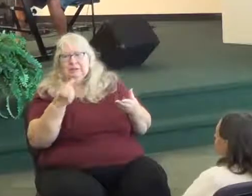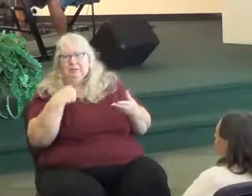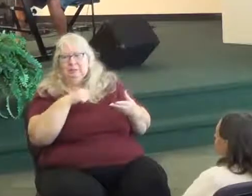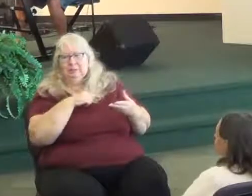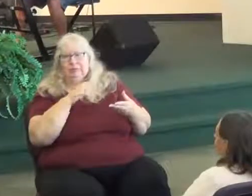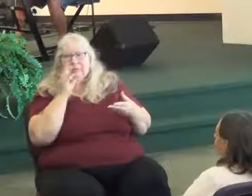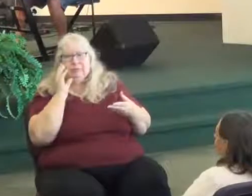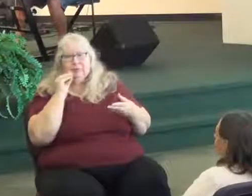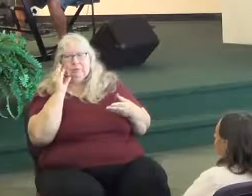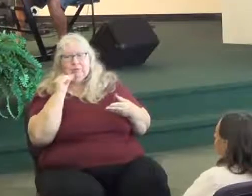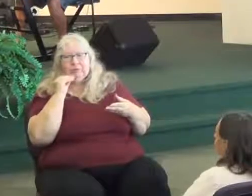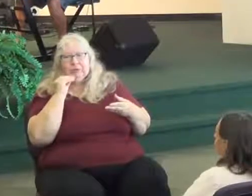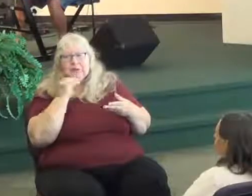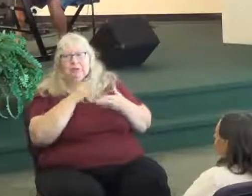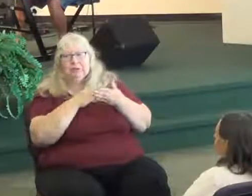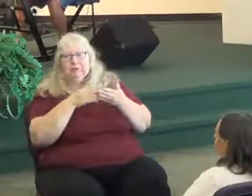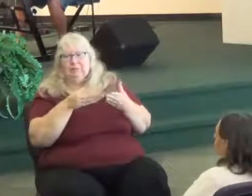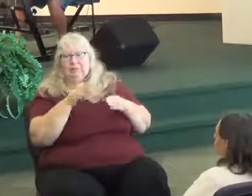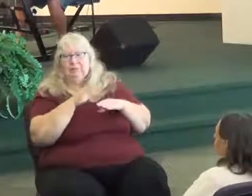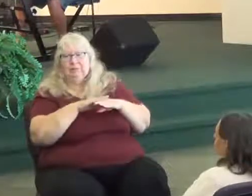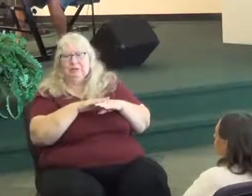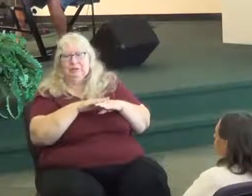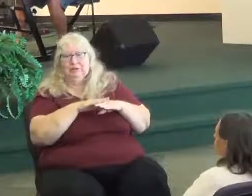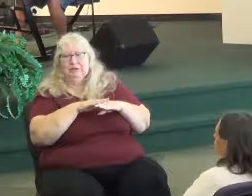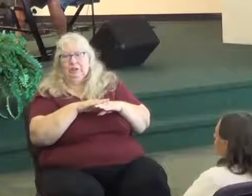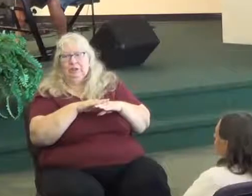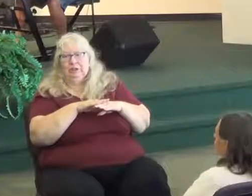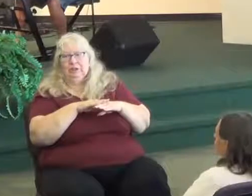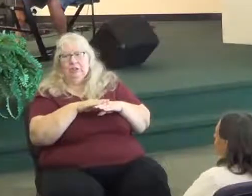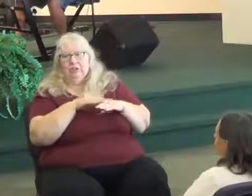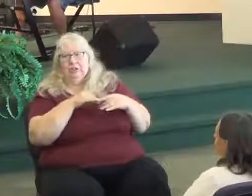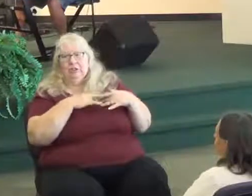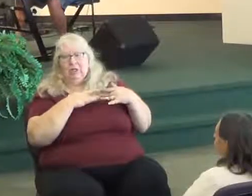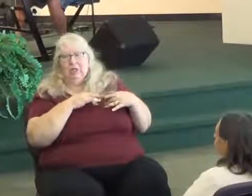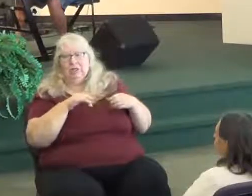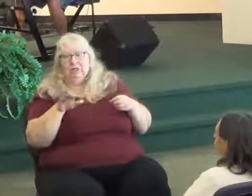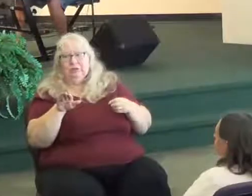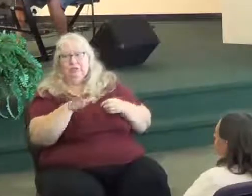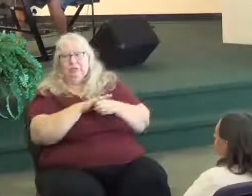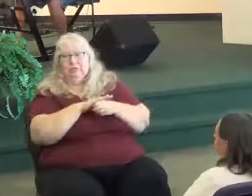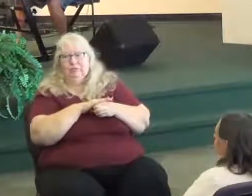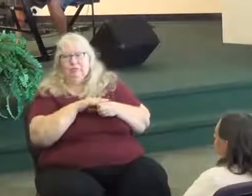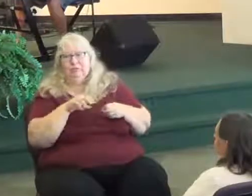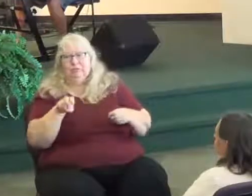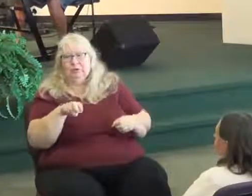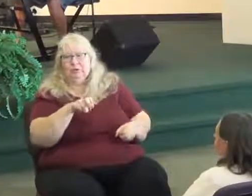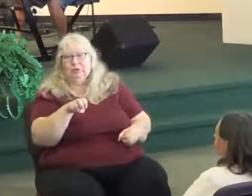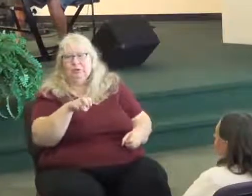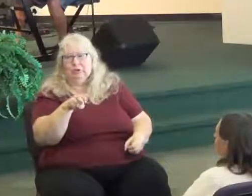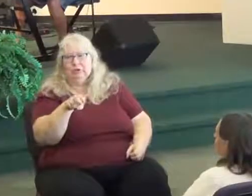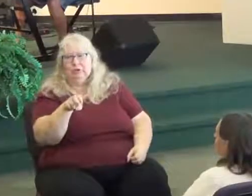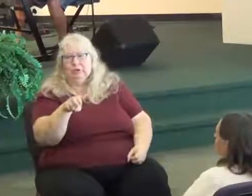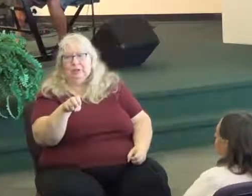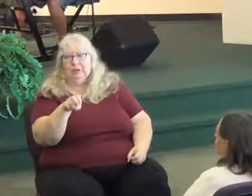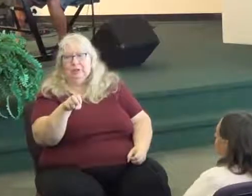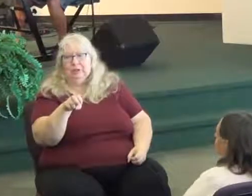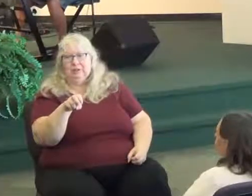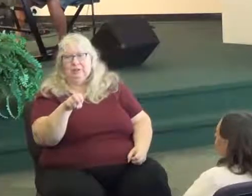And something that's been on our heart this whole journey is, oh my goodness, this is